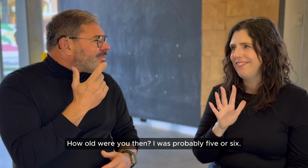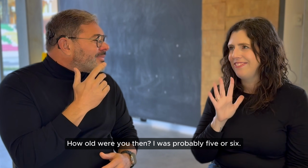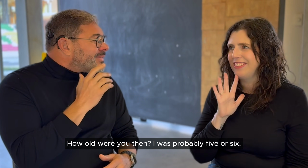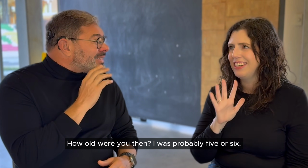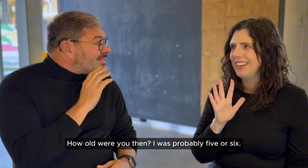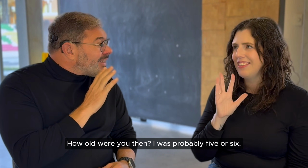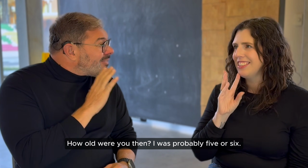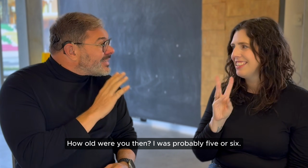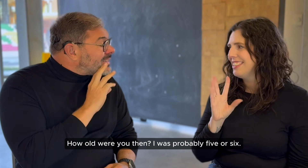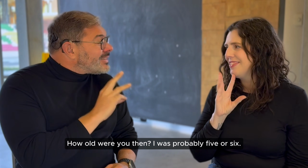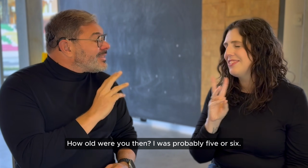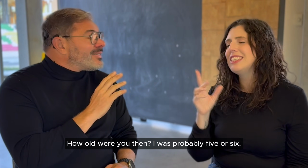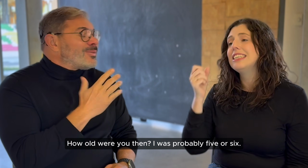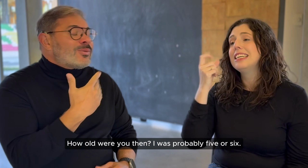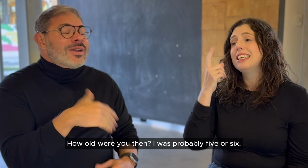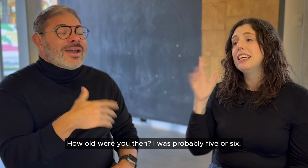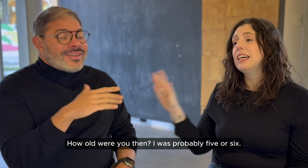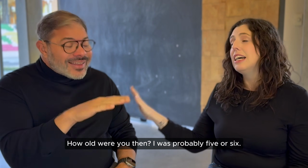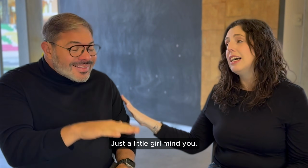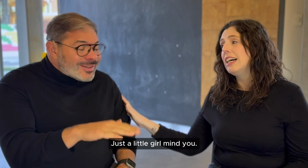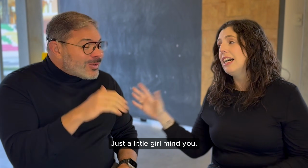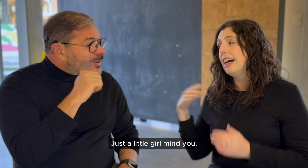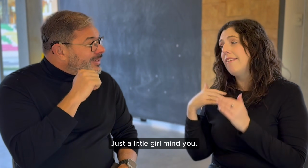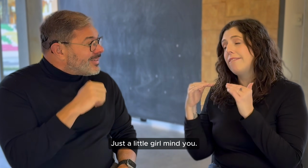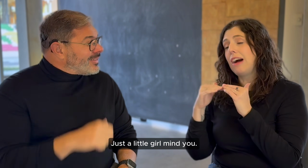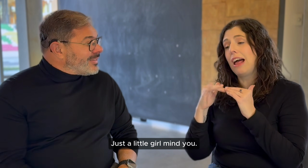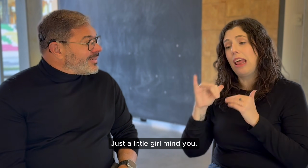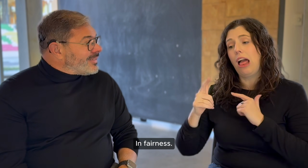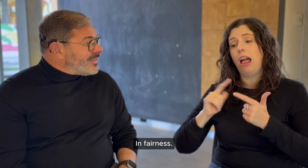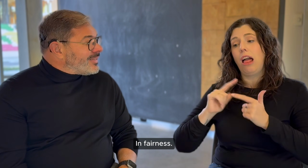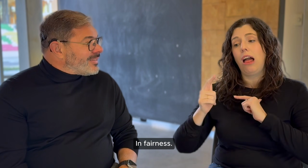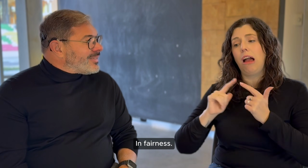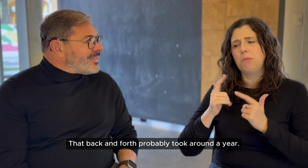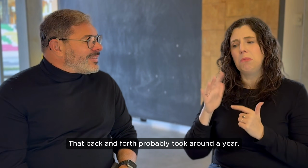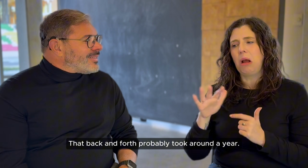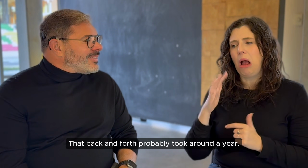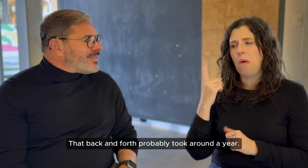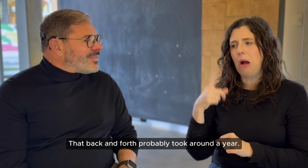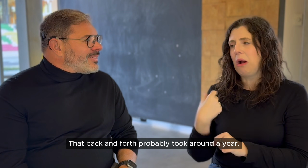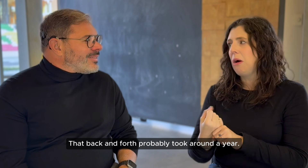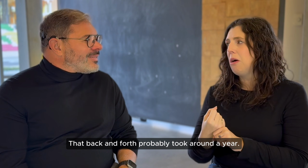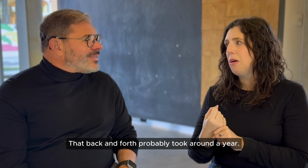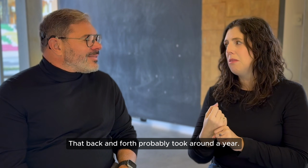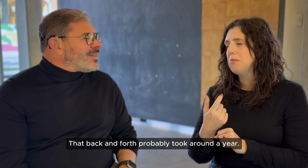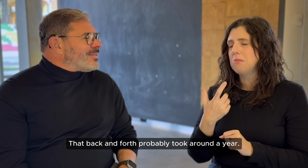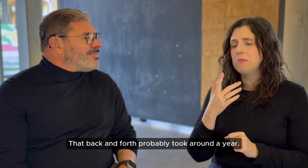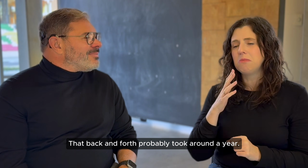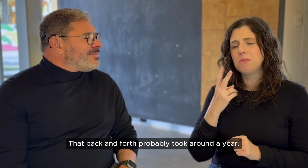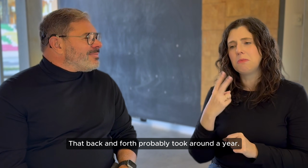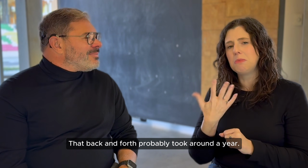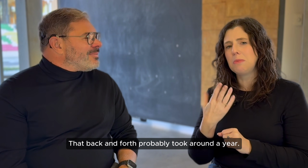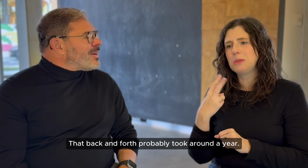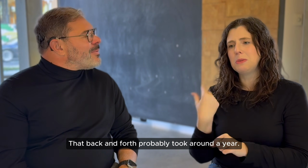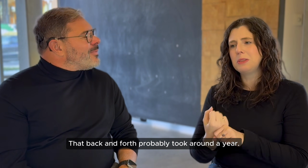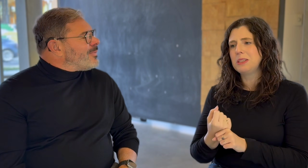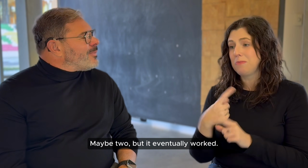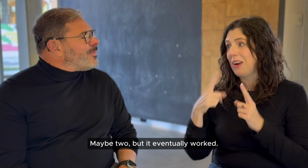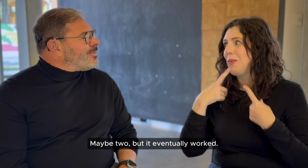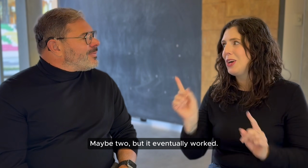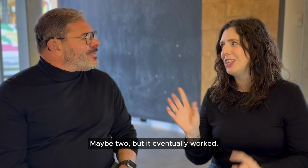probably 5 or Five or 6. six. Wow, Now, just a little girl. mind you, in fairness, that back and forth probably took around a year, maybe 2, but